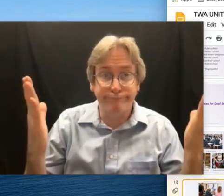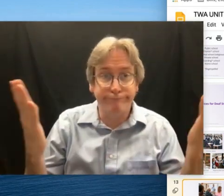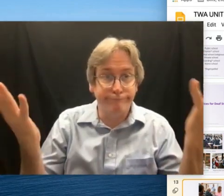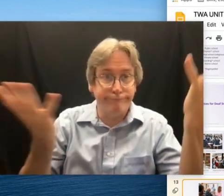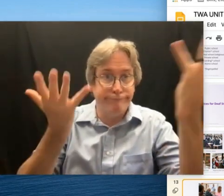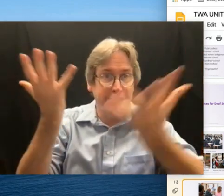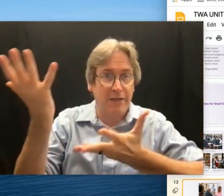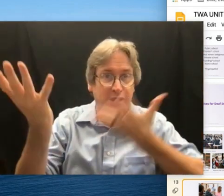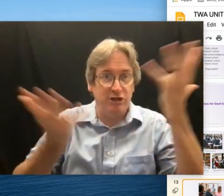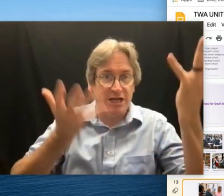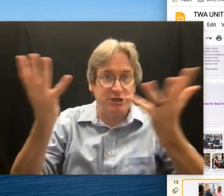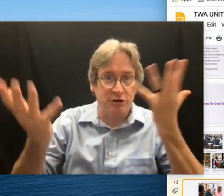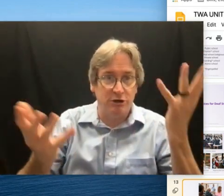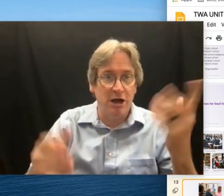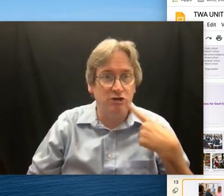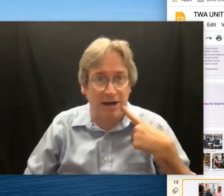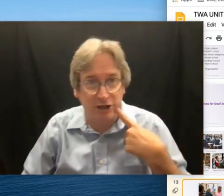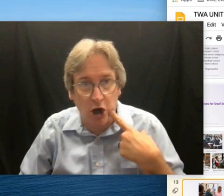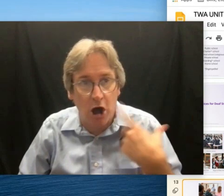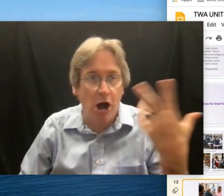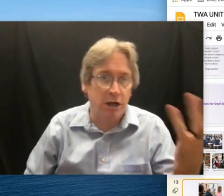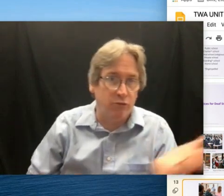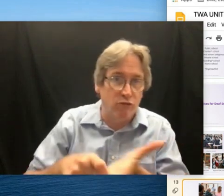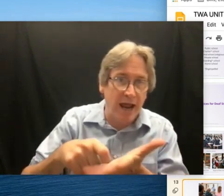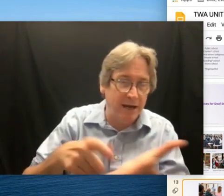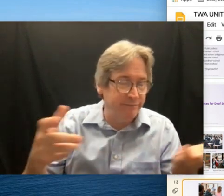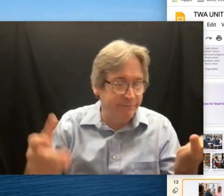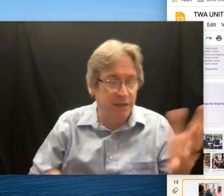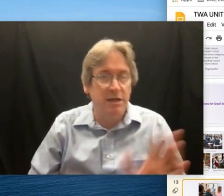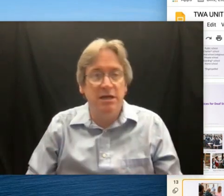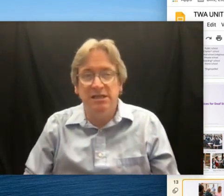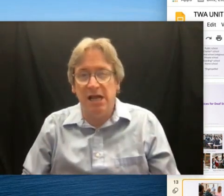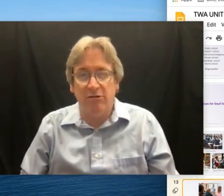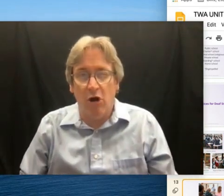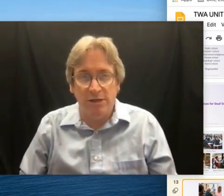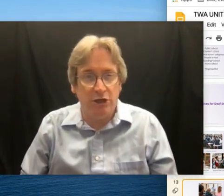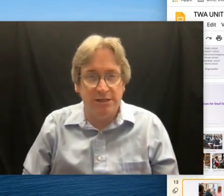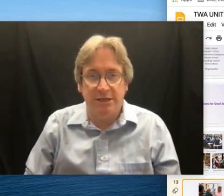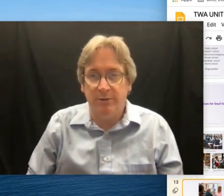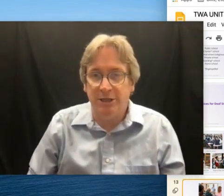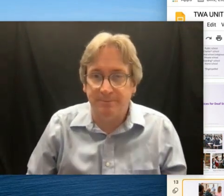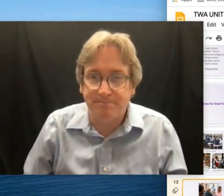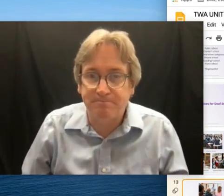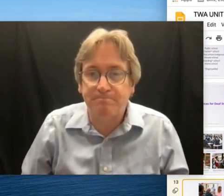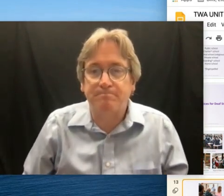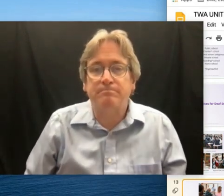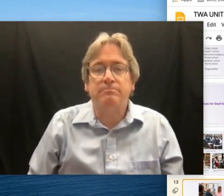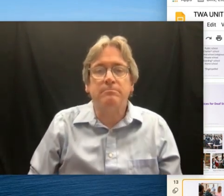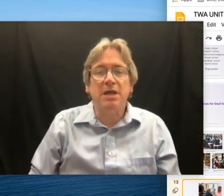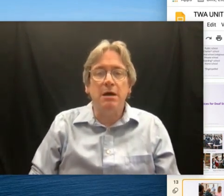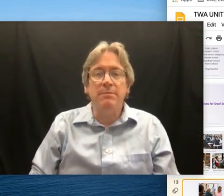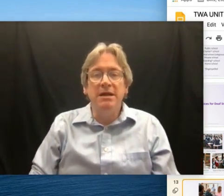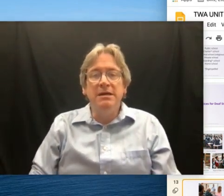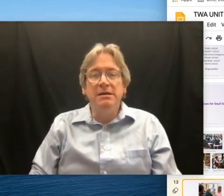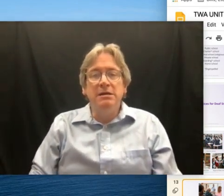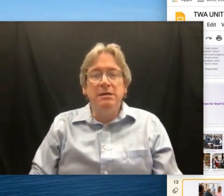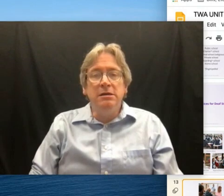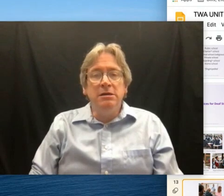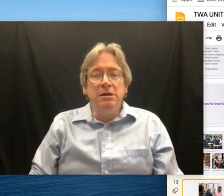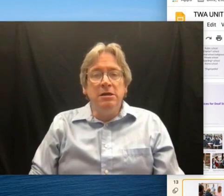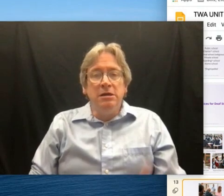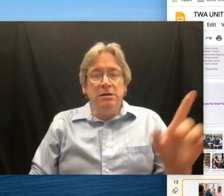home, nothing. Gesture, try to talk, write. Not always a good situation.